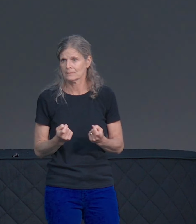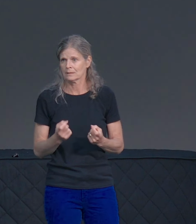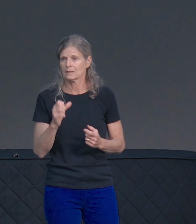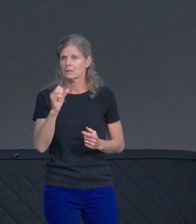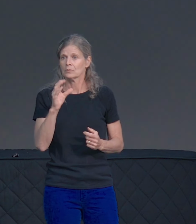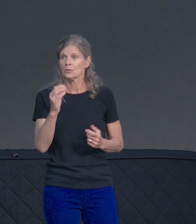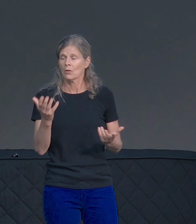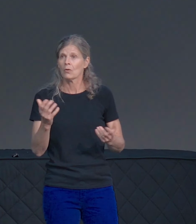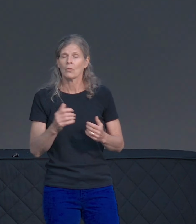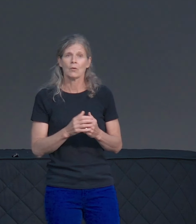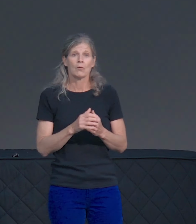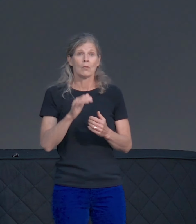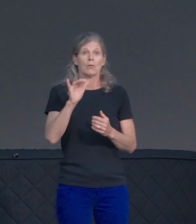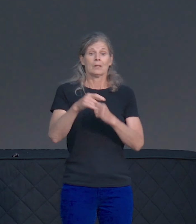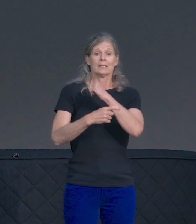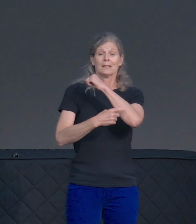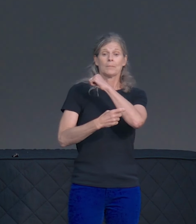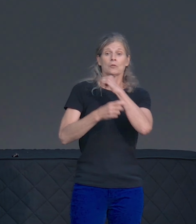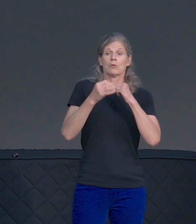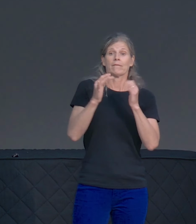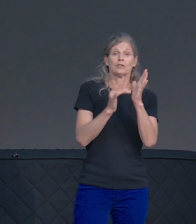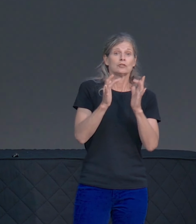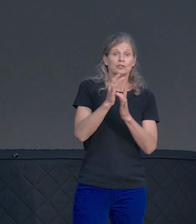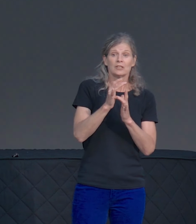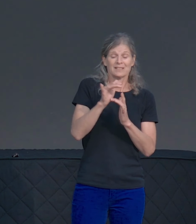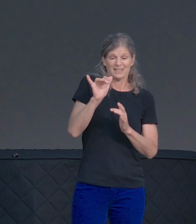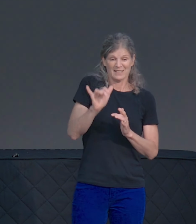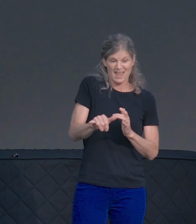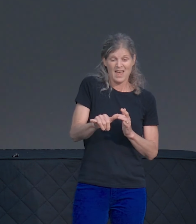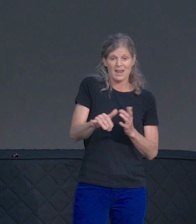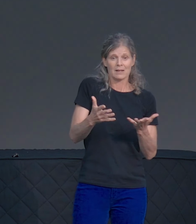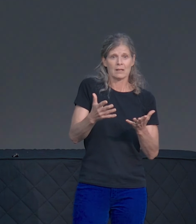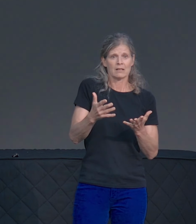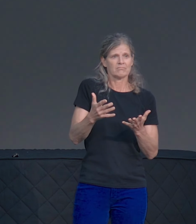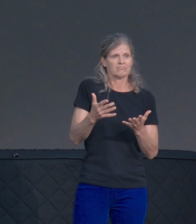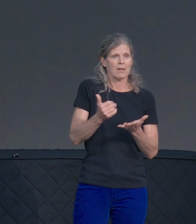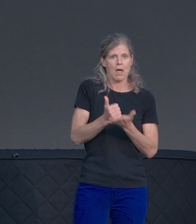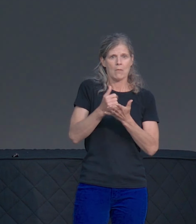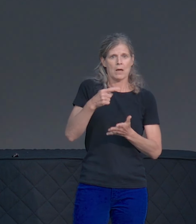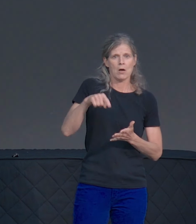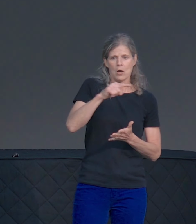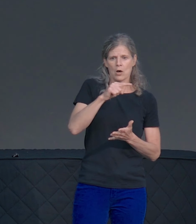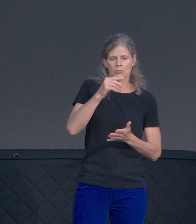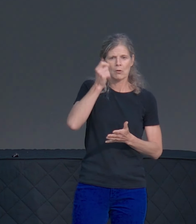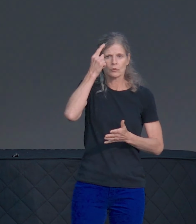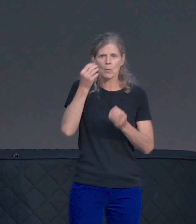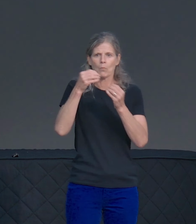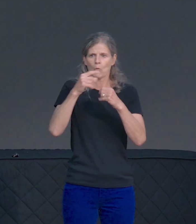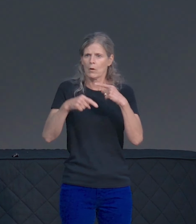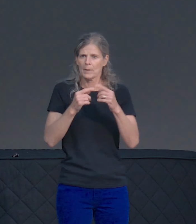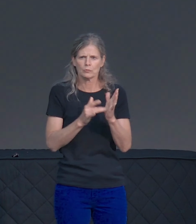So, what does the temptation of Jesus tell us about Jesus?